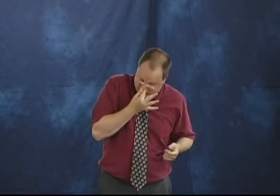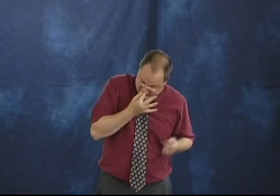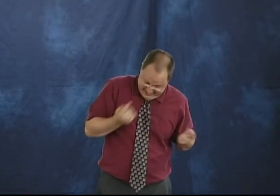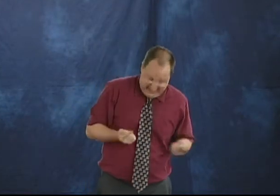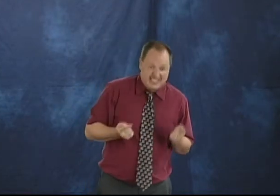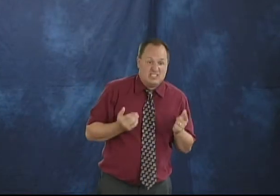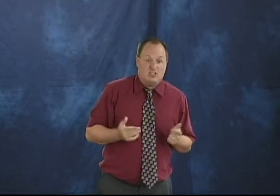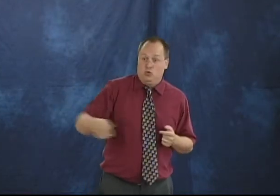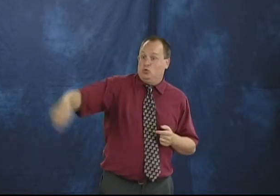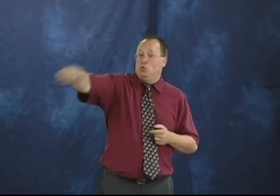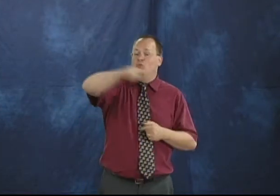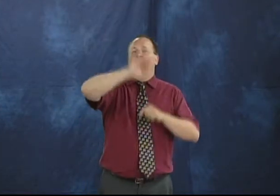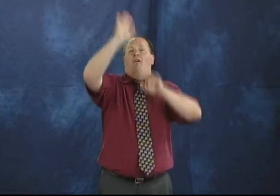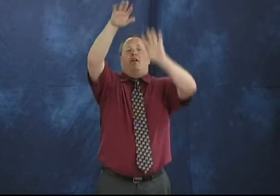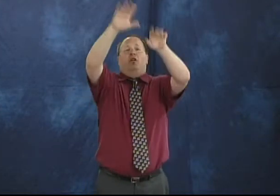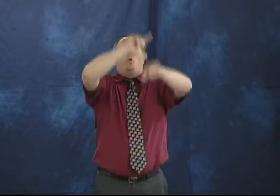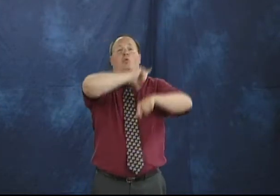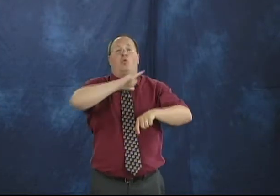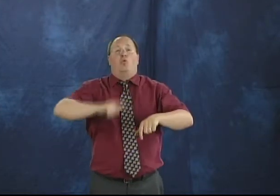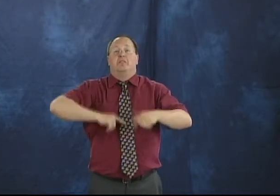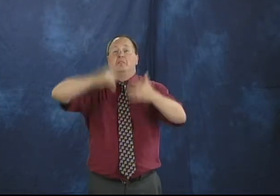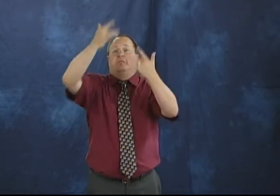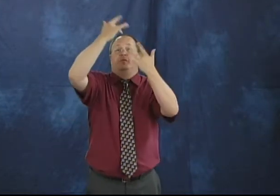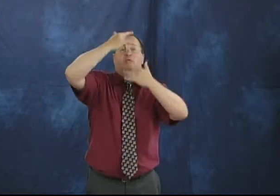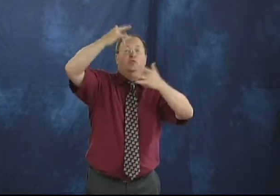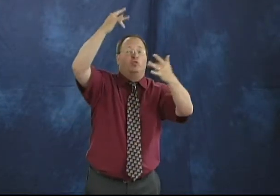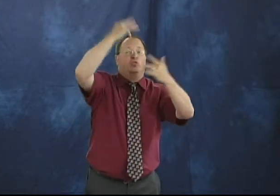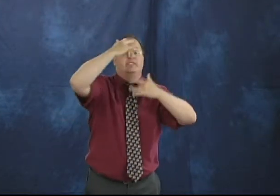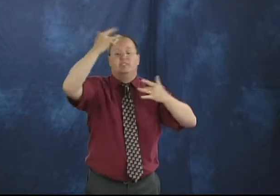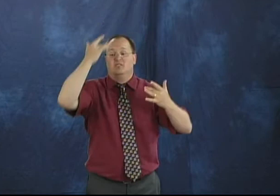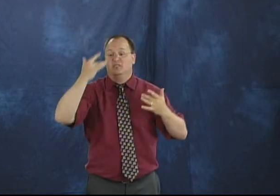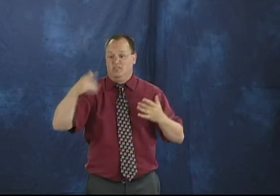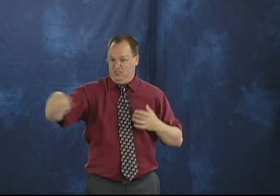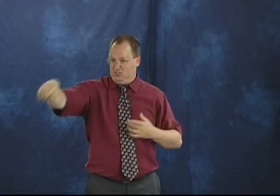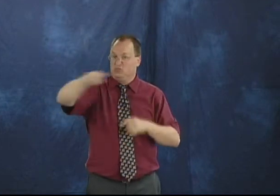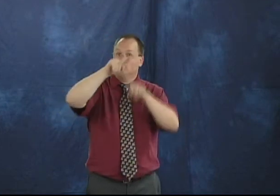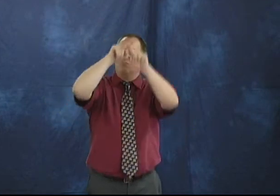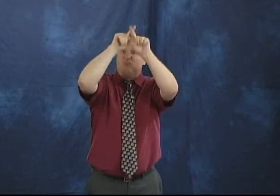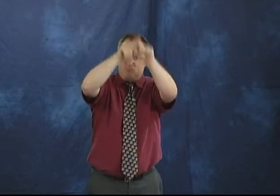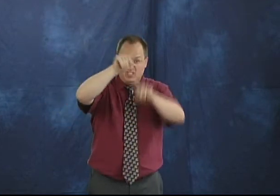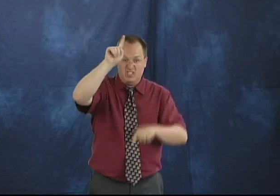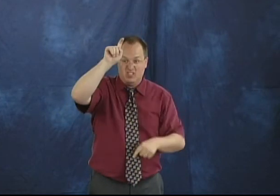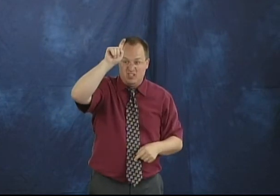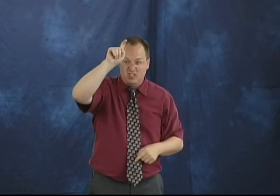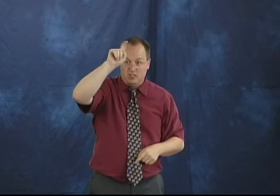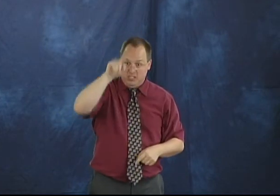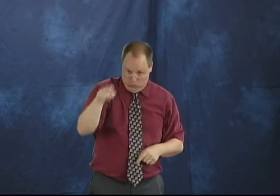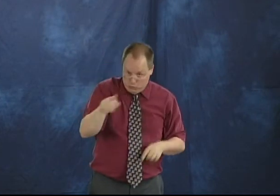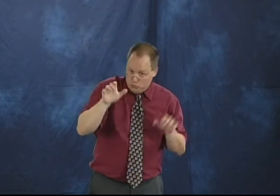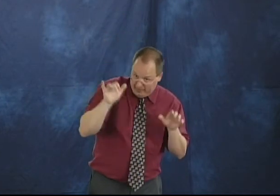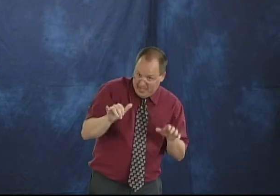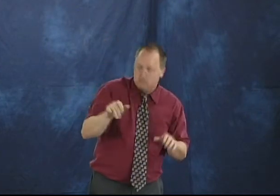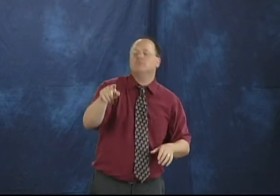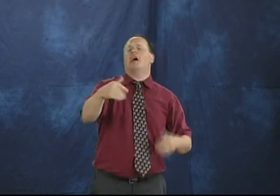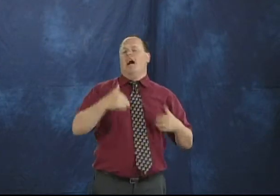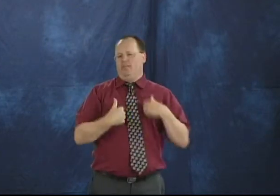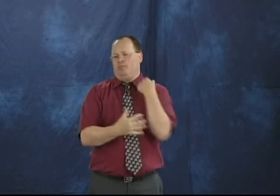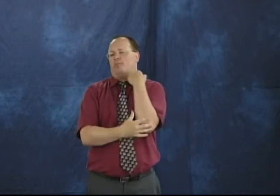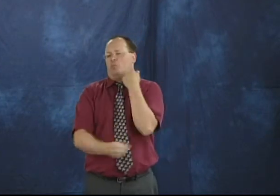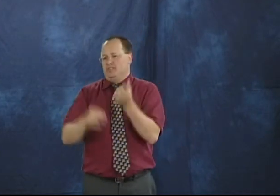Do you have this poverty in spirit? Do you recognize that you are empty in yourself and that you depend wholly